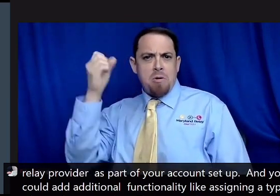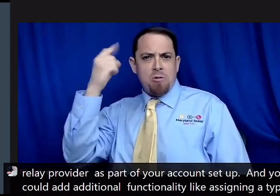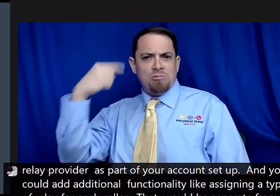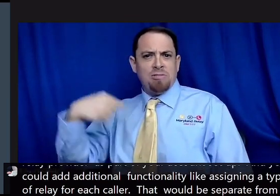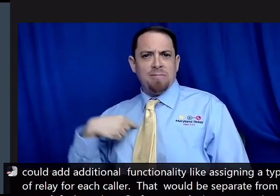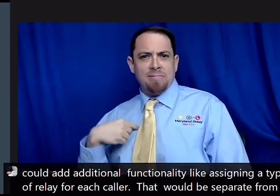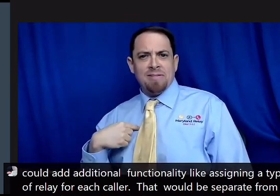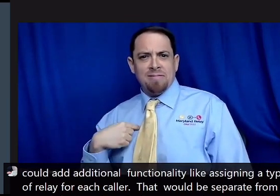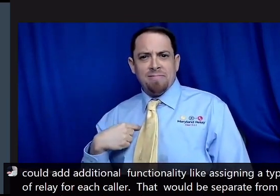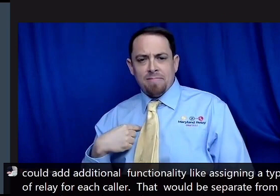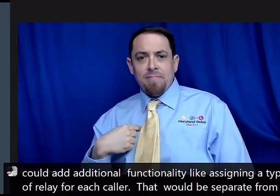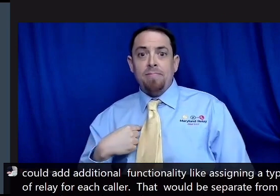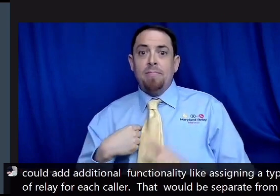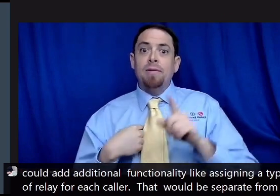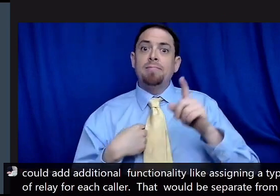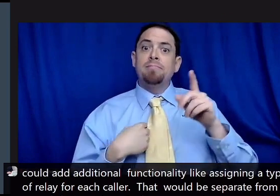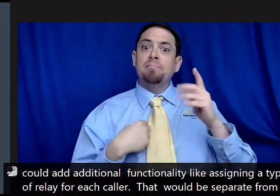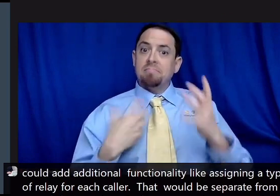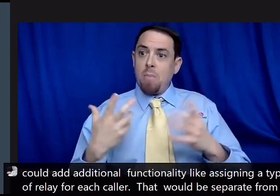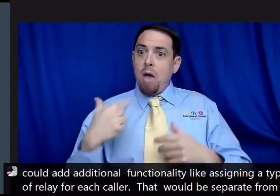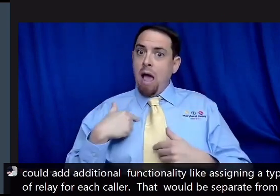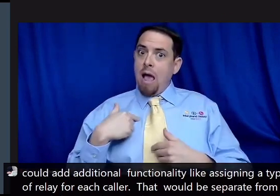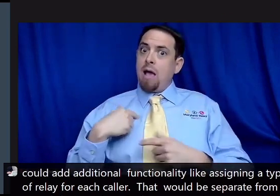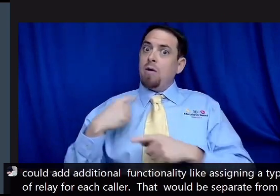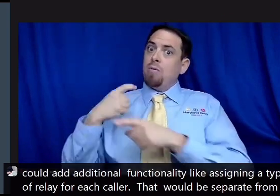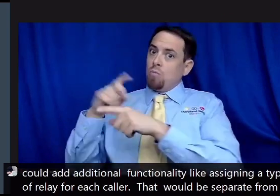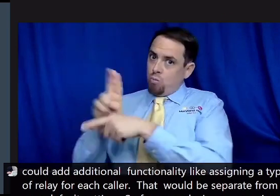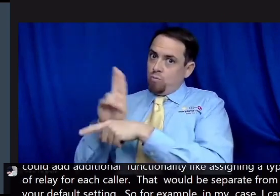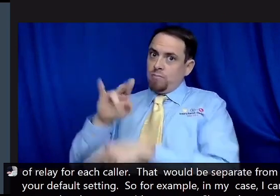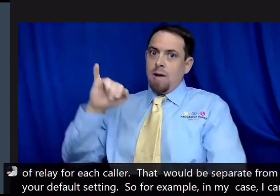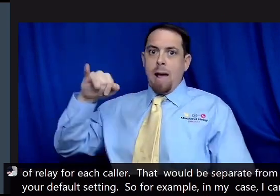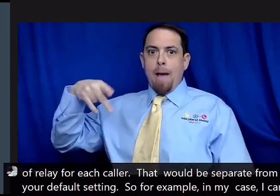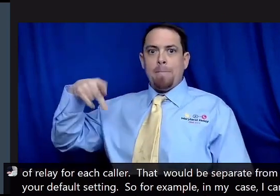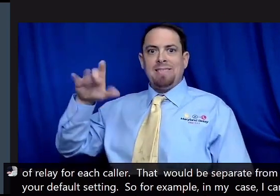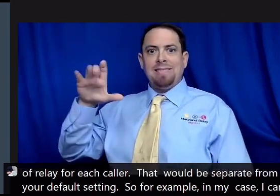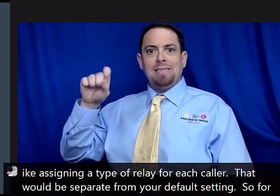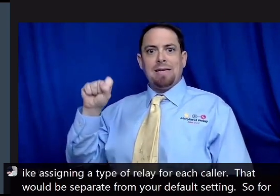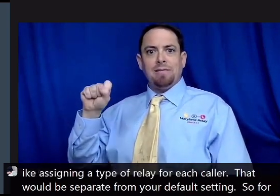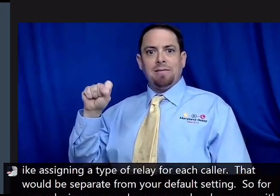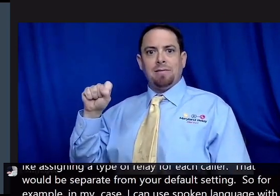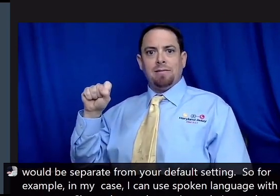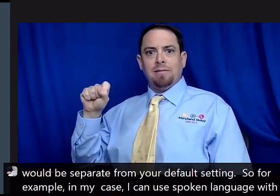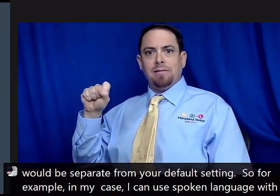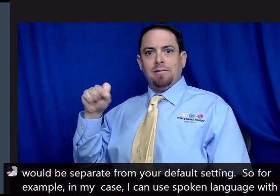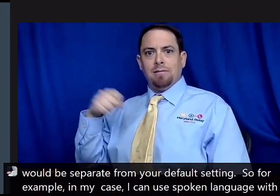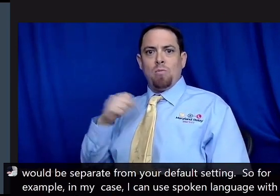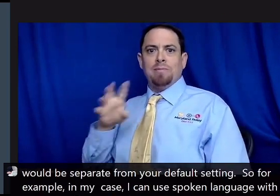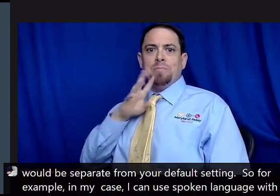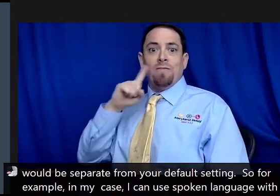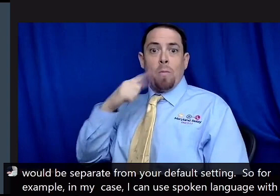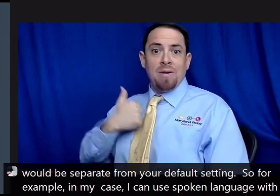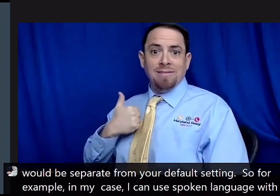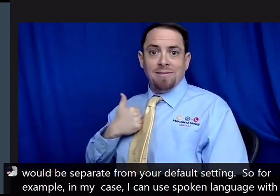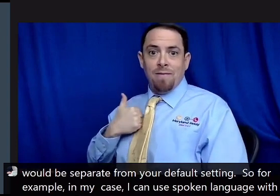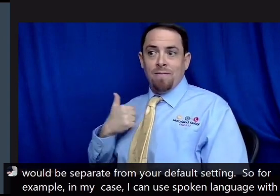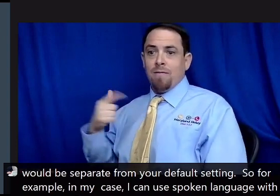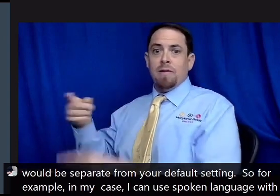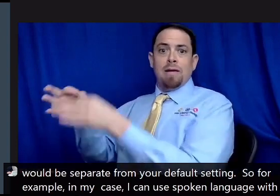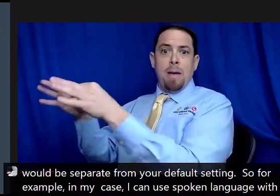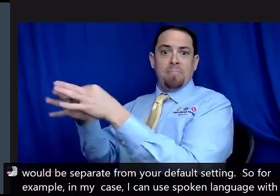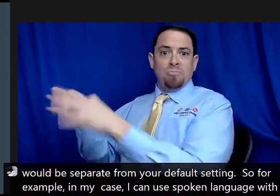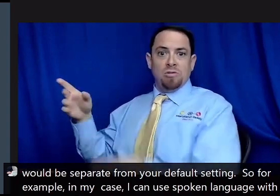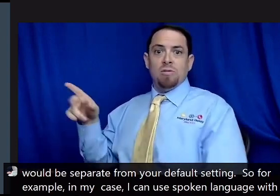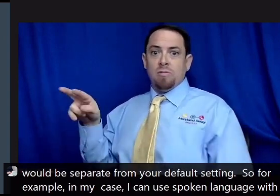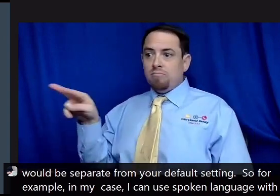my mom. And she understands me since she's used to my voice. So I would use IPCTS